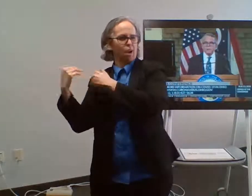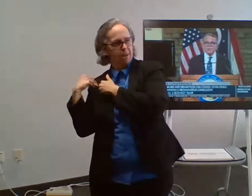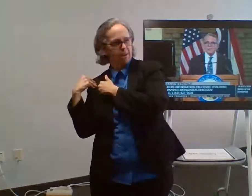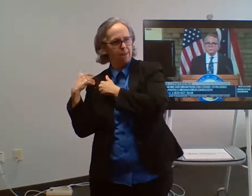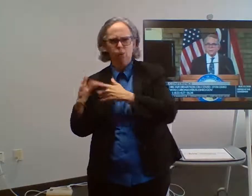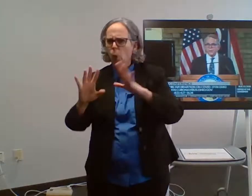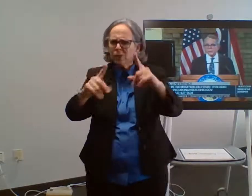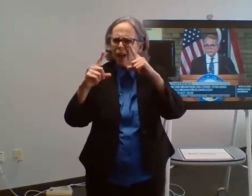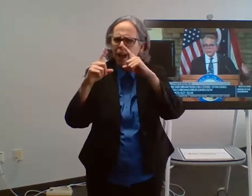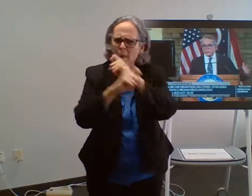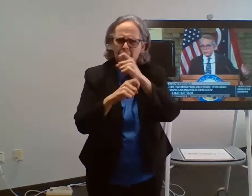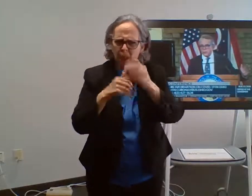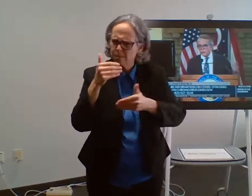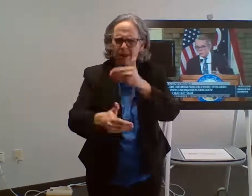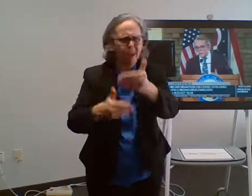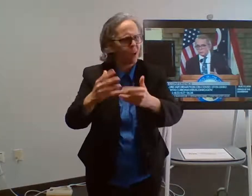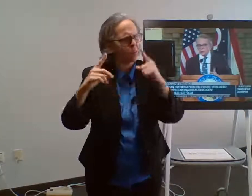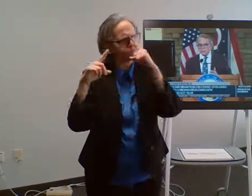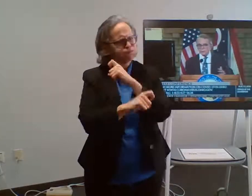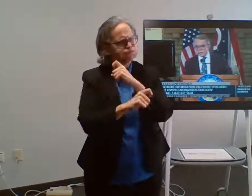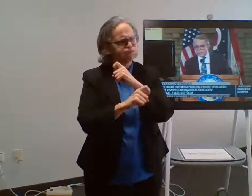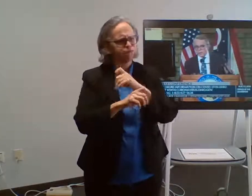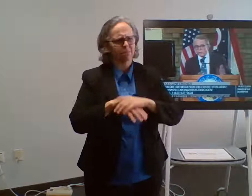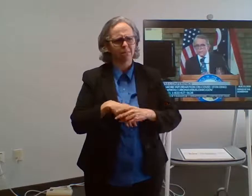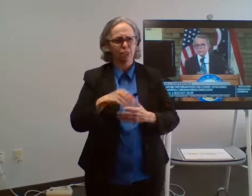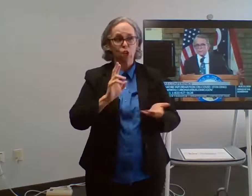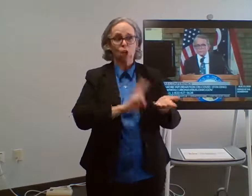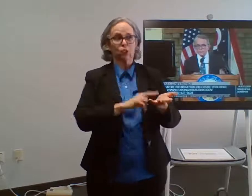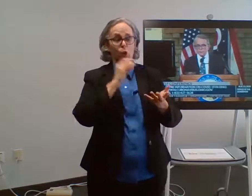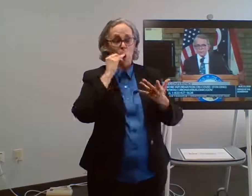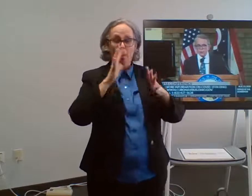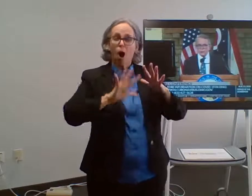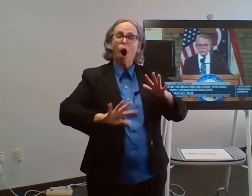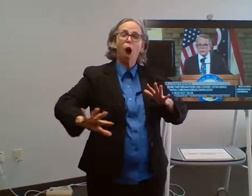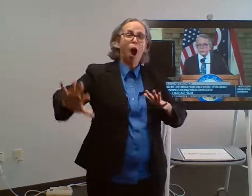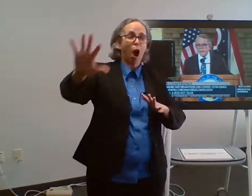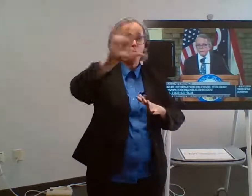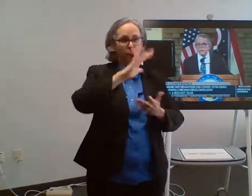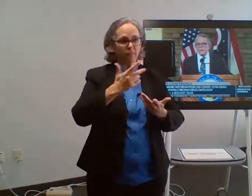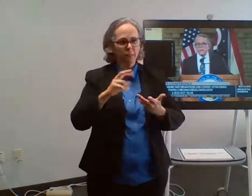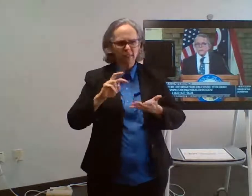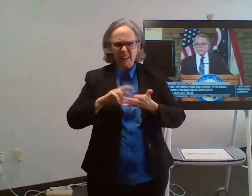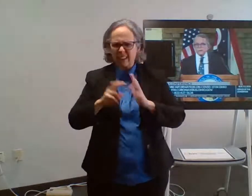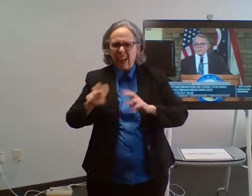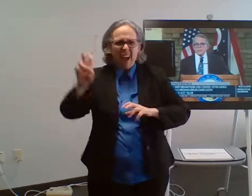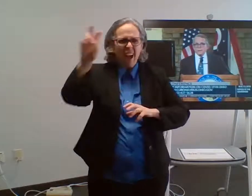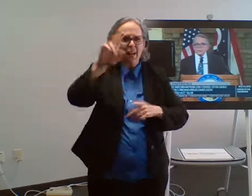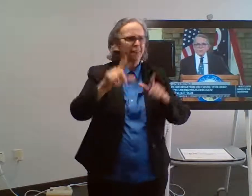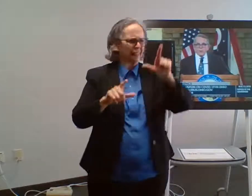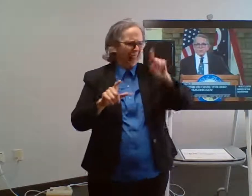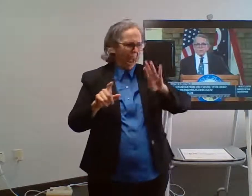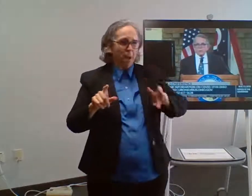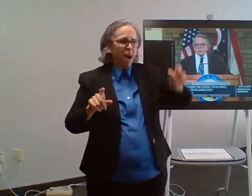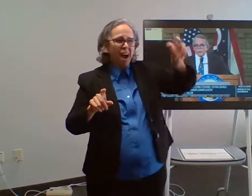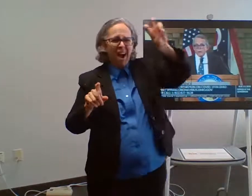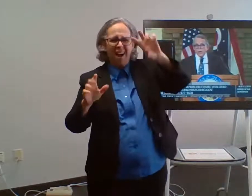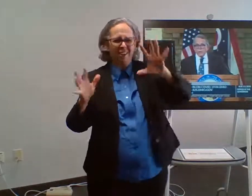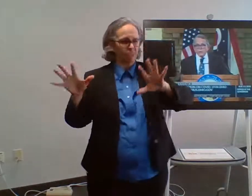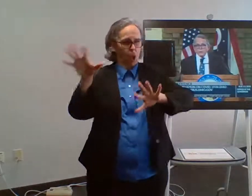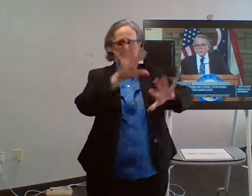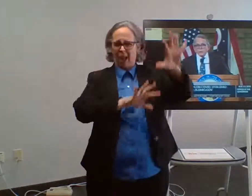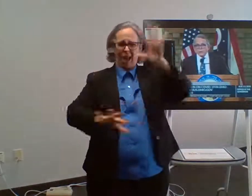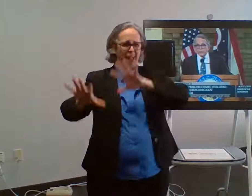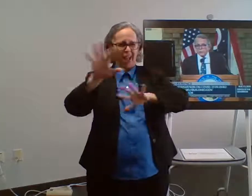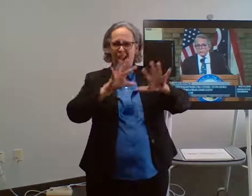complicated, complex, because we have nursing homes all over, we have labs all over, it's trying to match them up, and the Guard is doing that. And let me just say to the Guard, you're doing a great